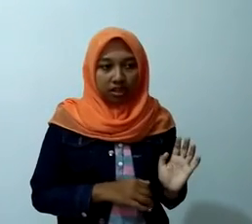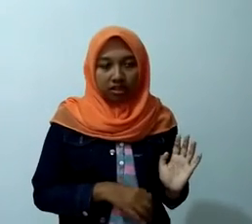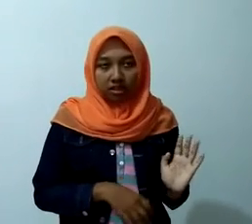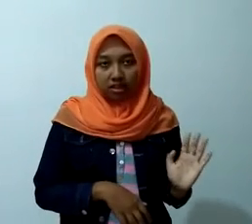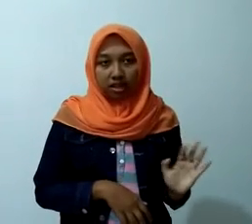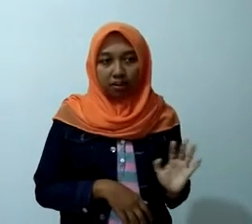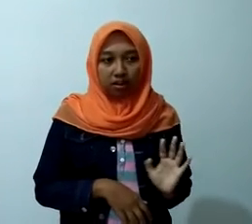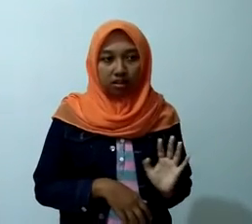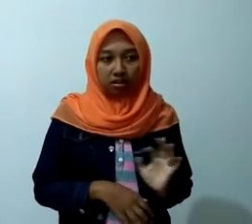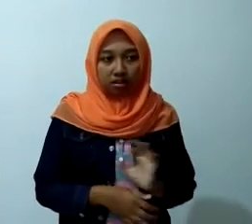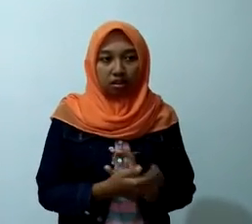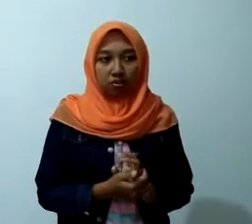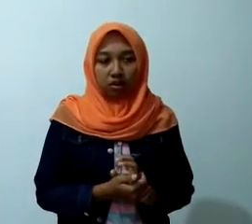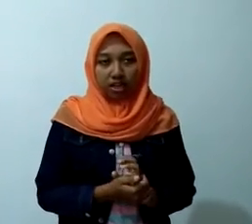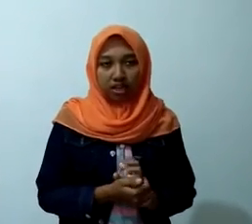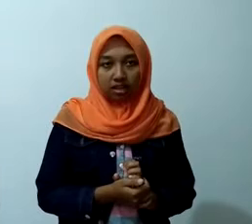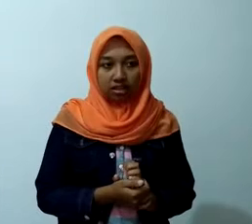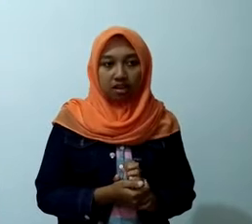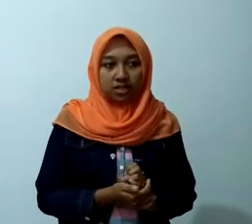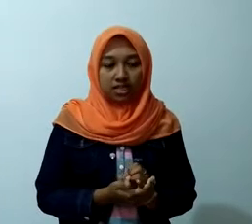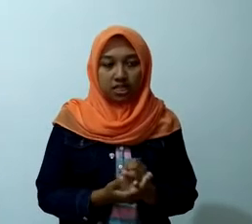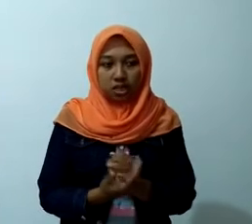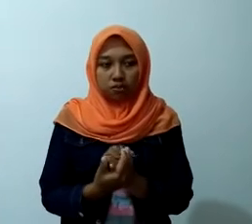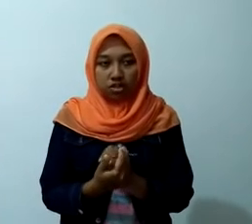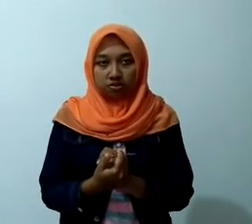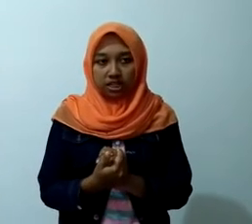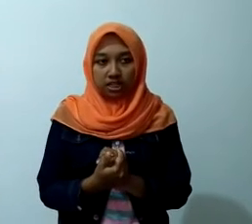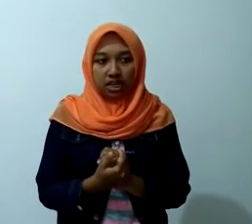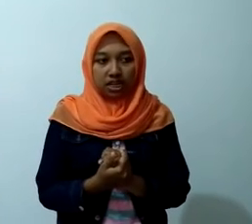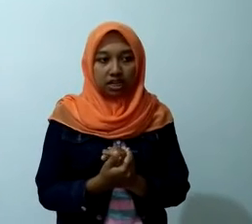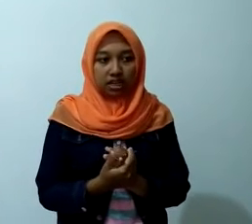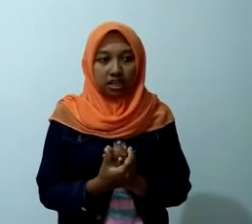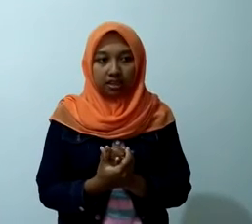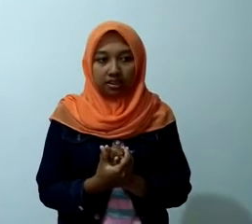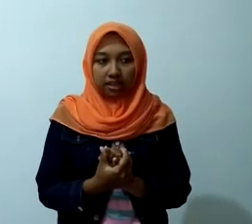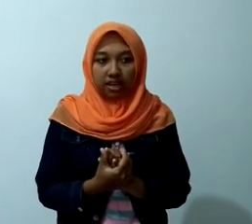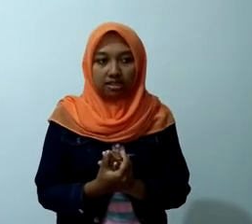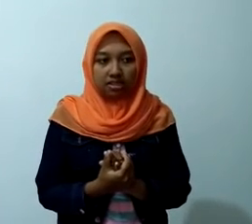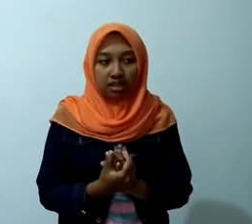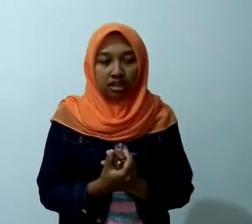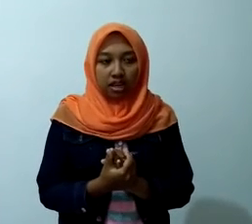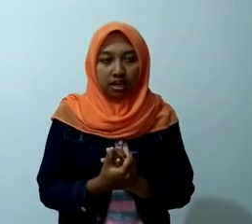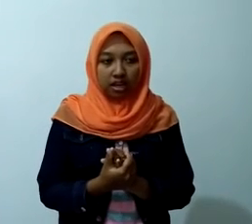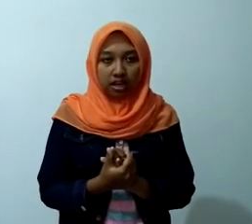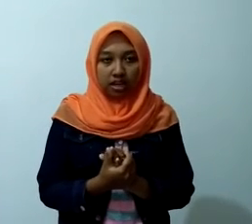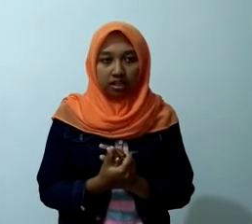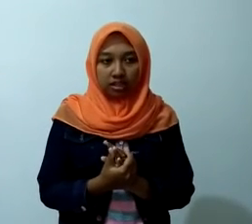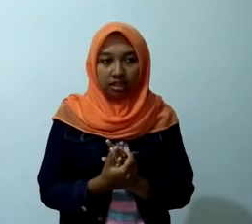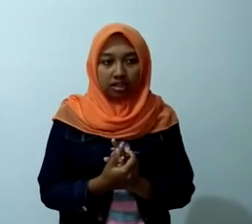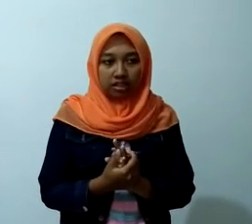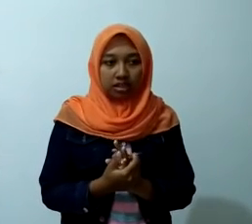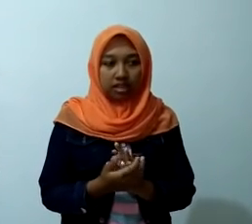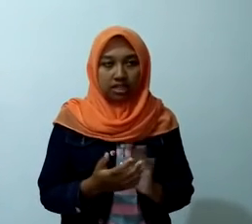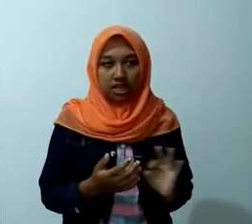have three methods of collecting data. First is observation, and then test, and